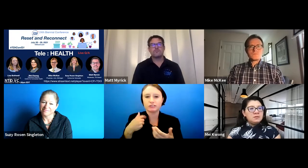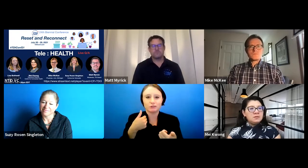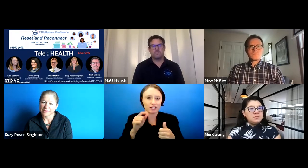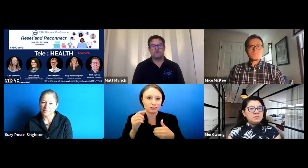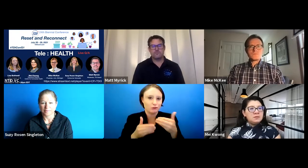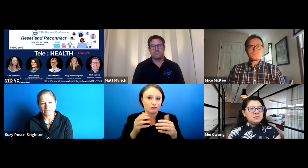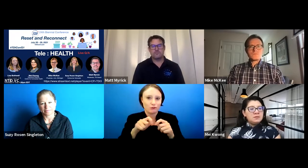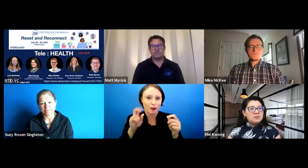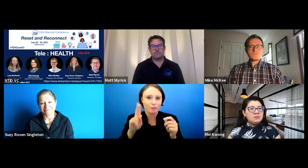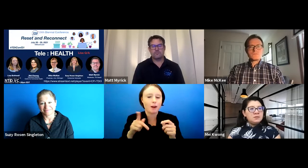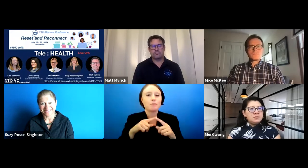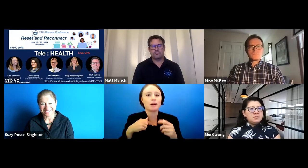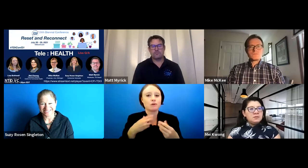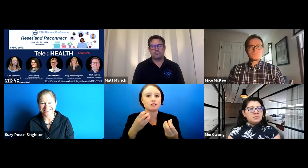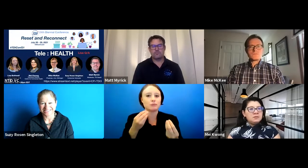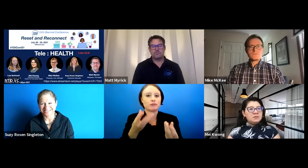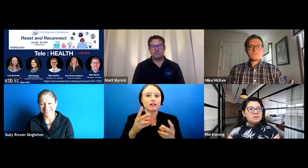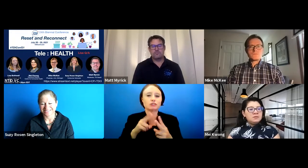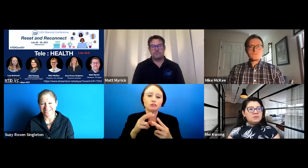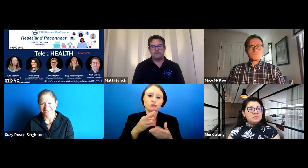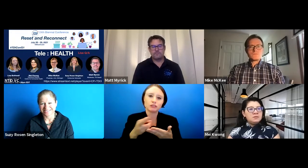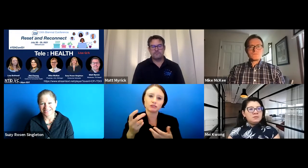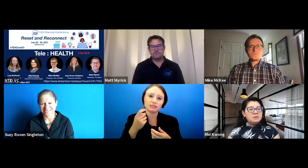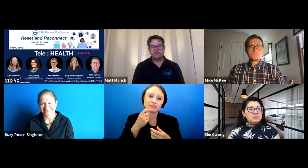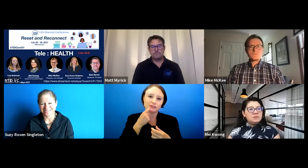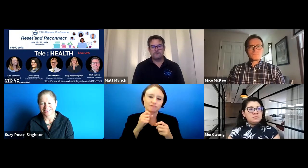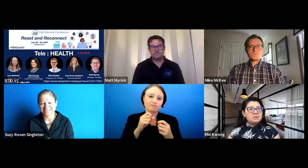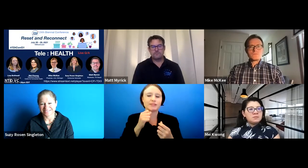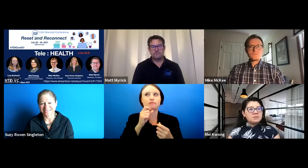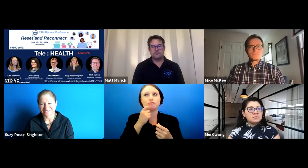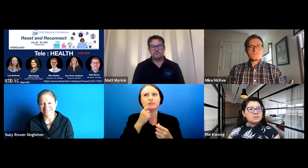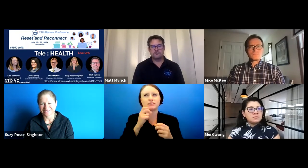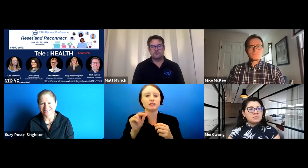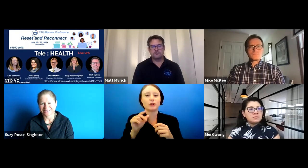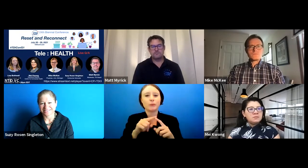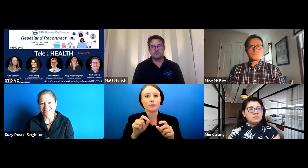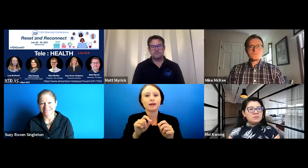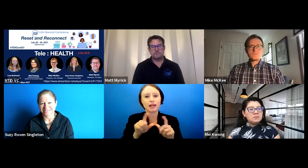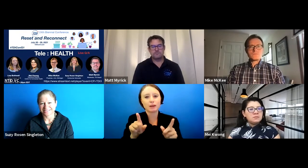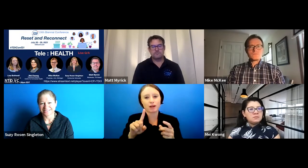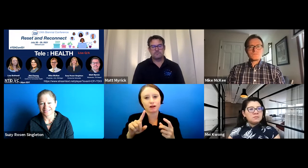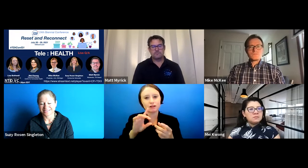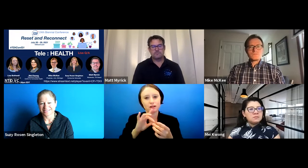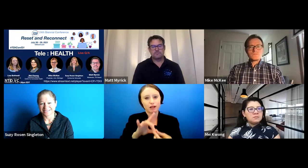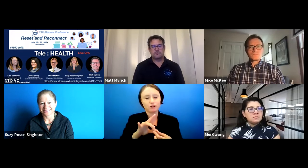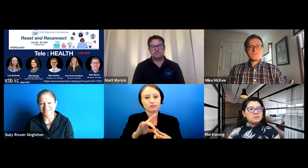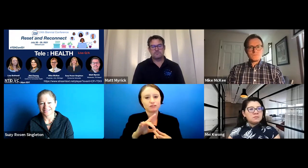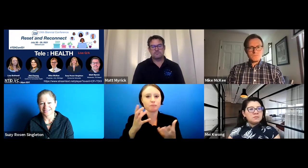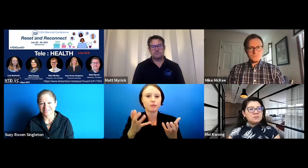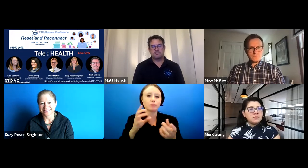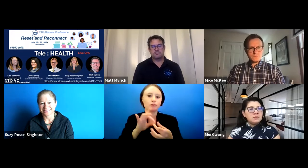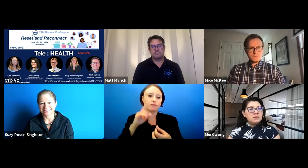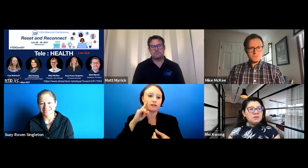So I just want to provide two resources. I'm trying to go ahead and wrap up, but I want to provide two resources that have